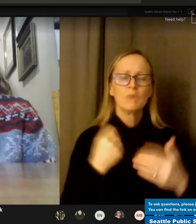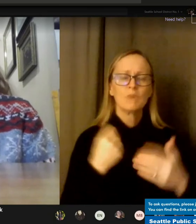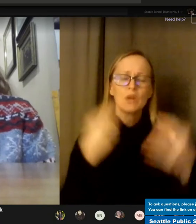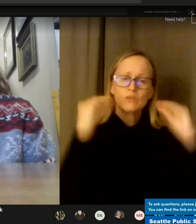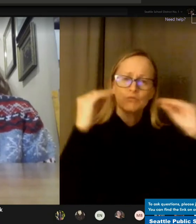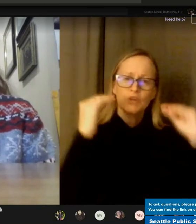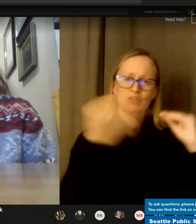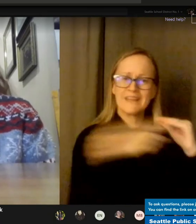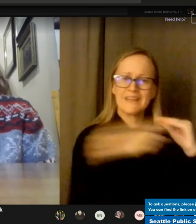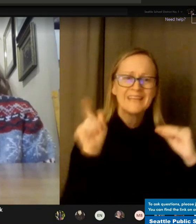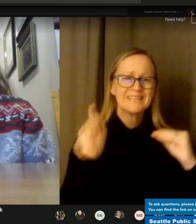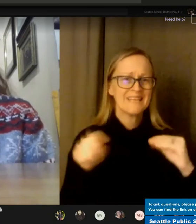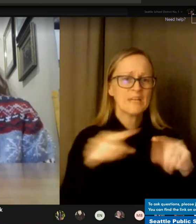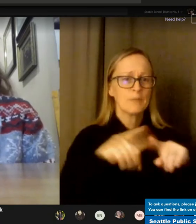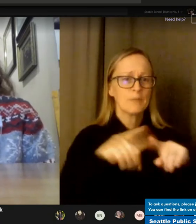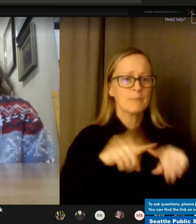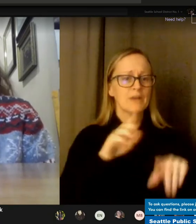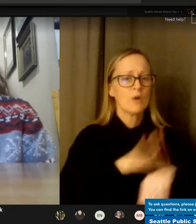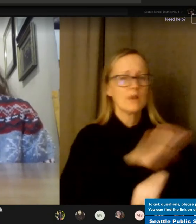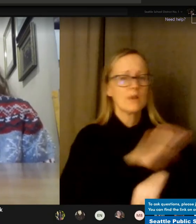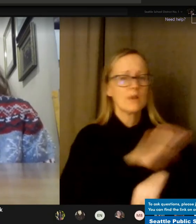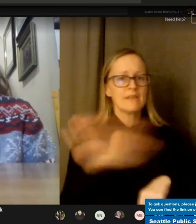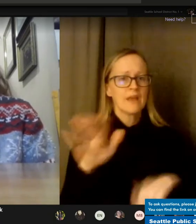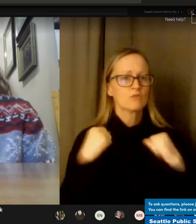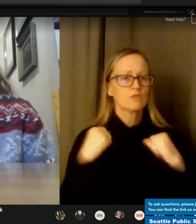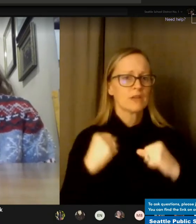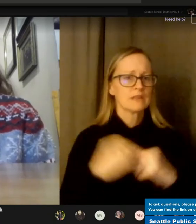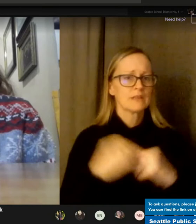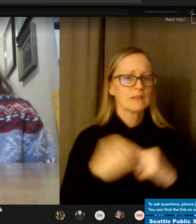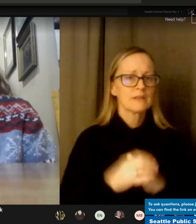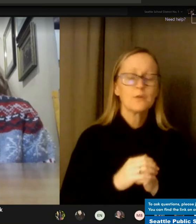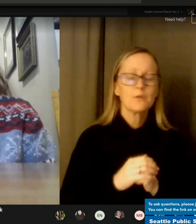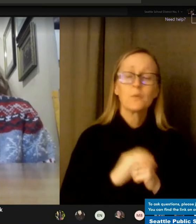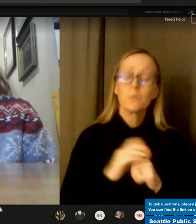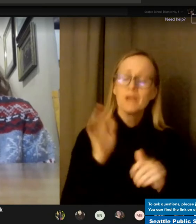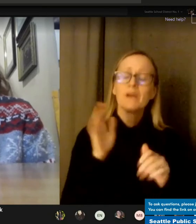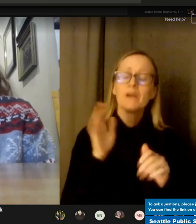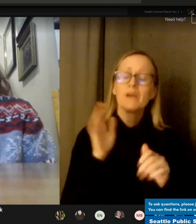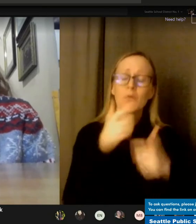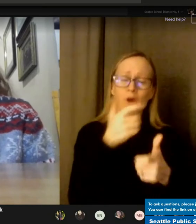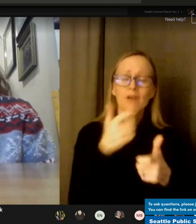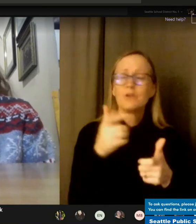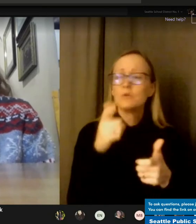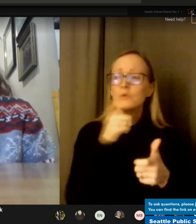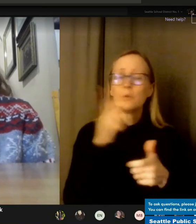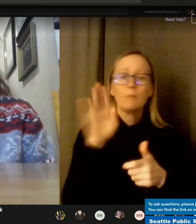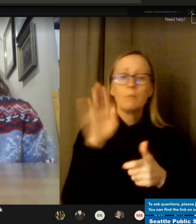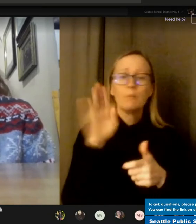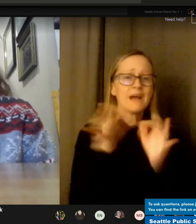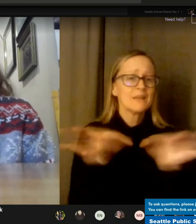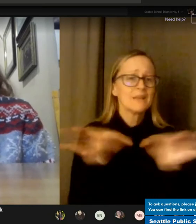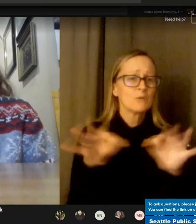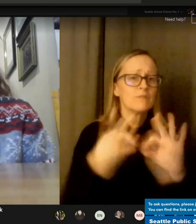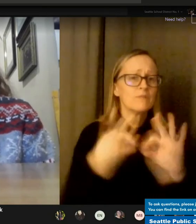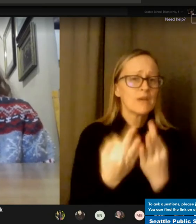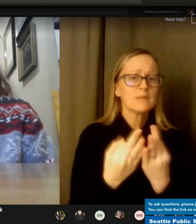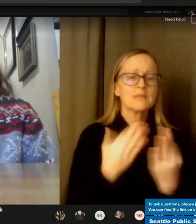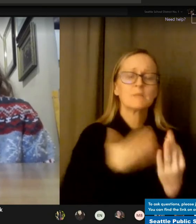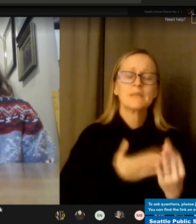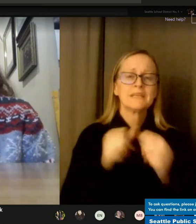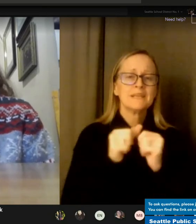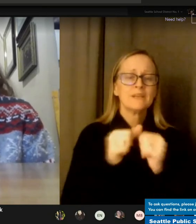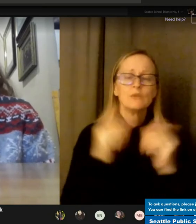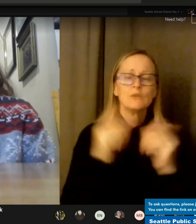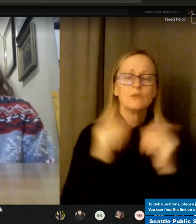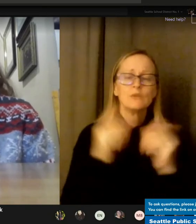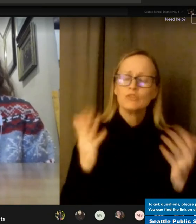our multilingual families watching right now to help us elevate the value of our students' home languages